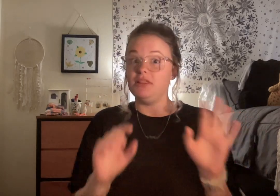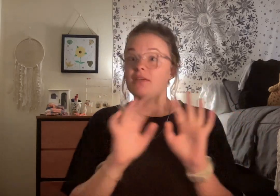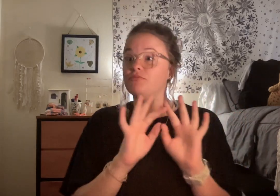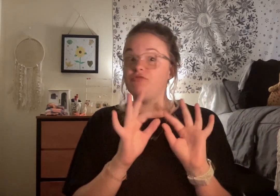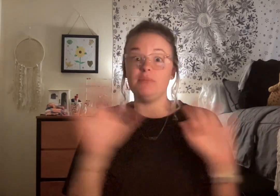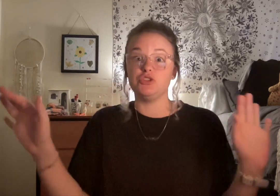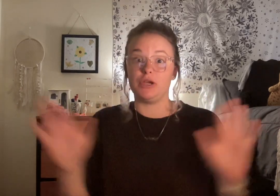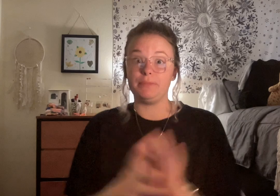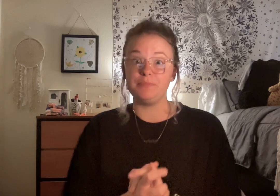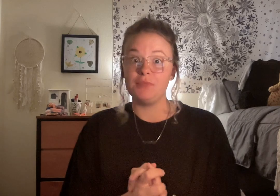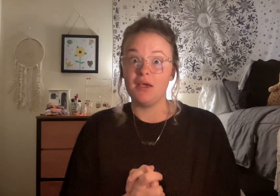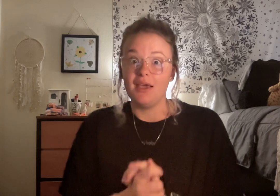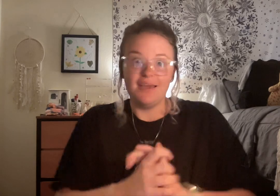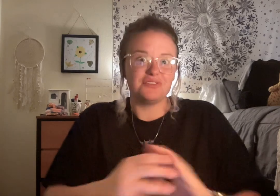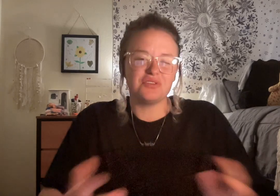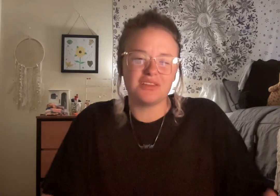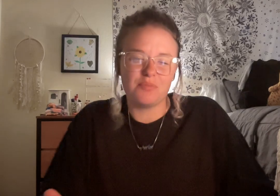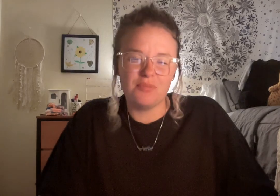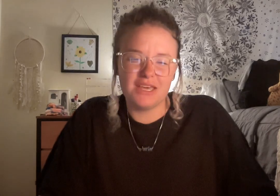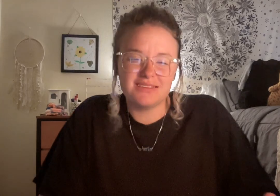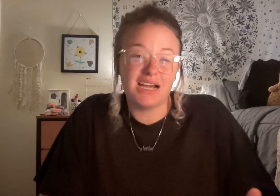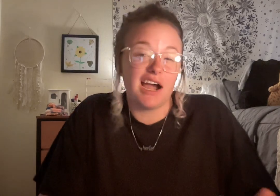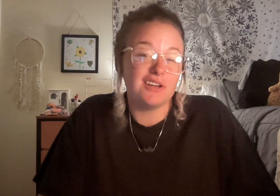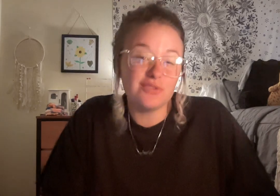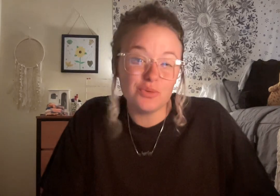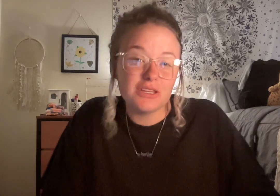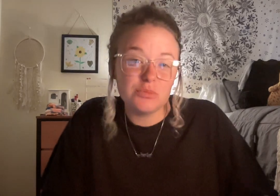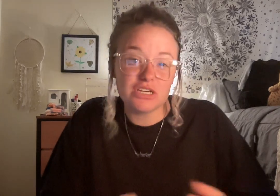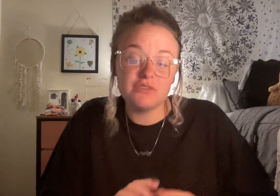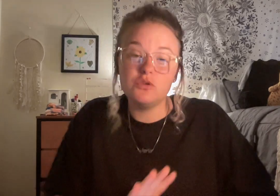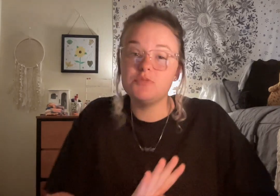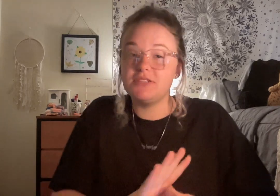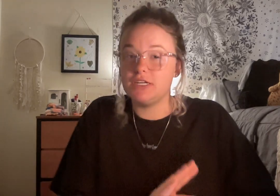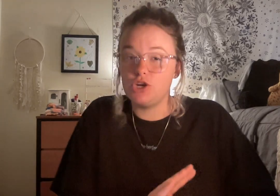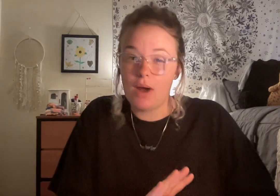like family tree. And so like the kids kind of knew what the objective was, but didn't know how it